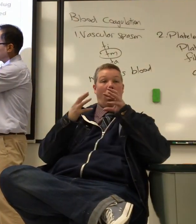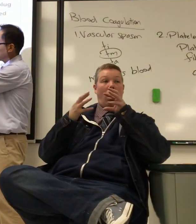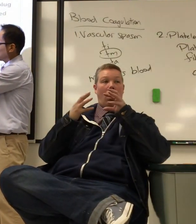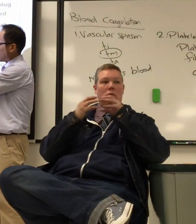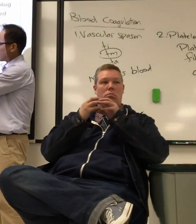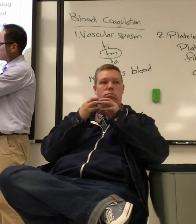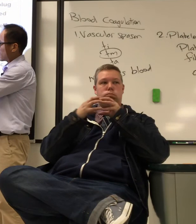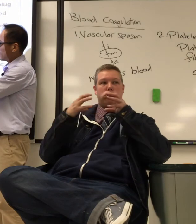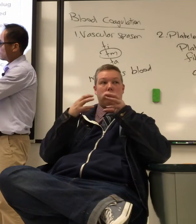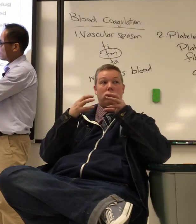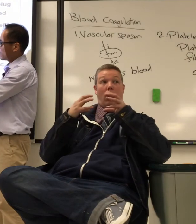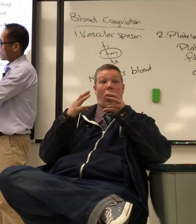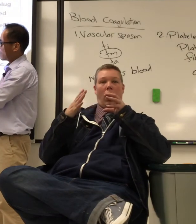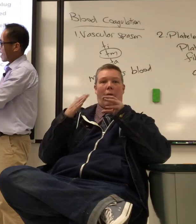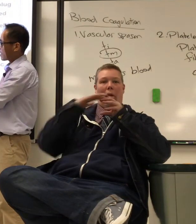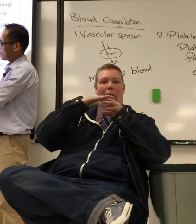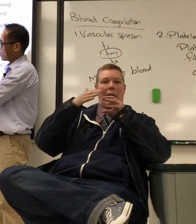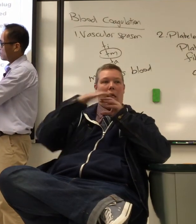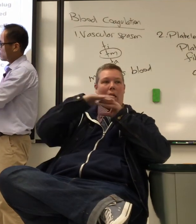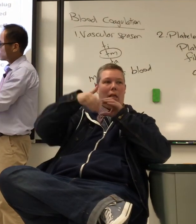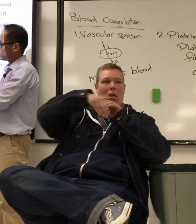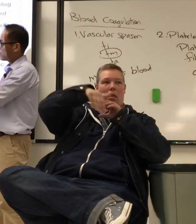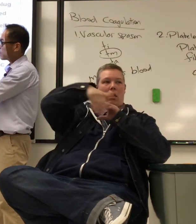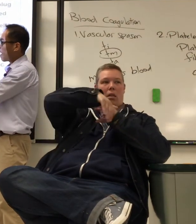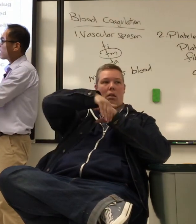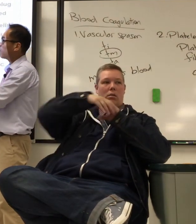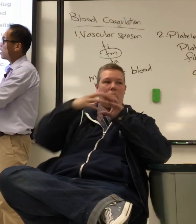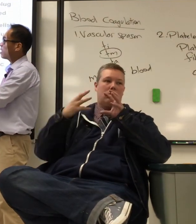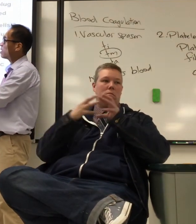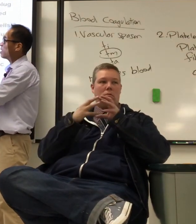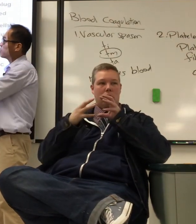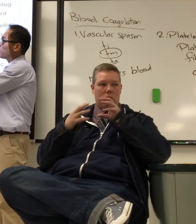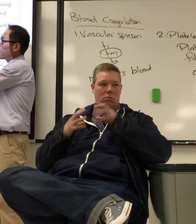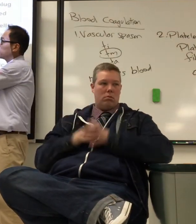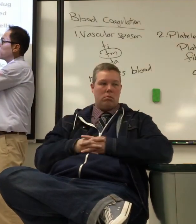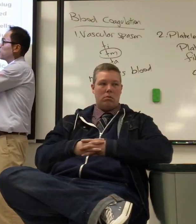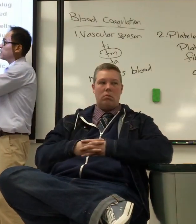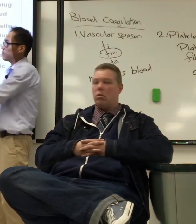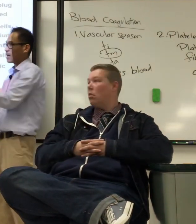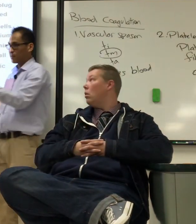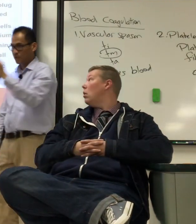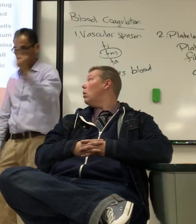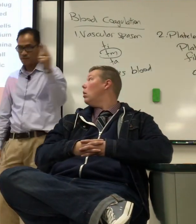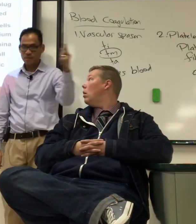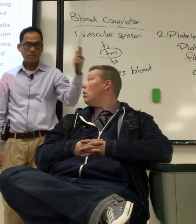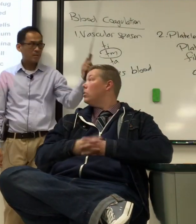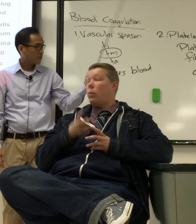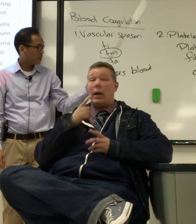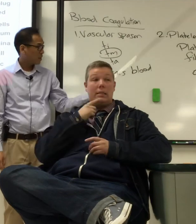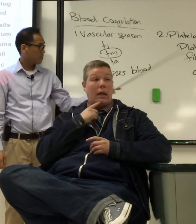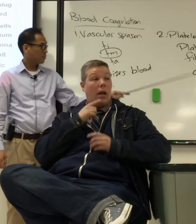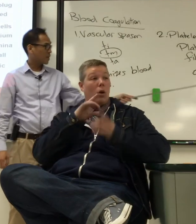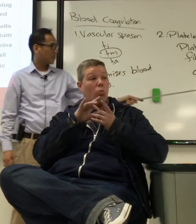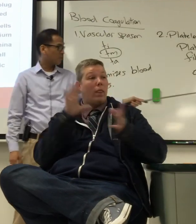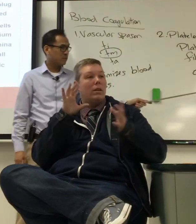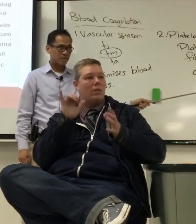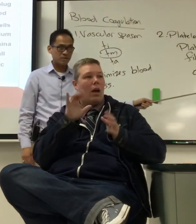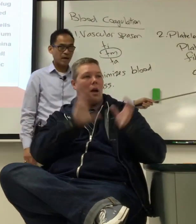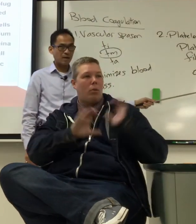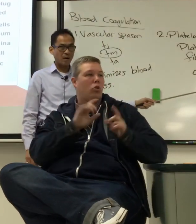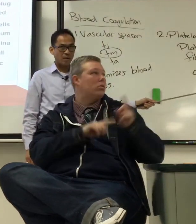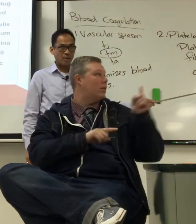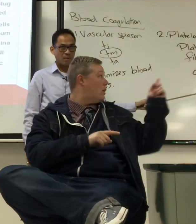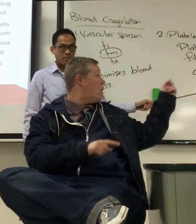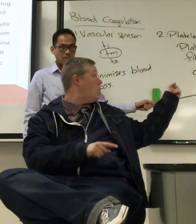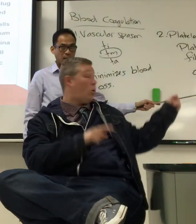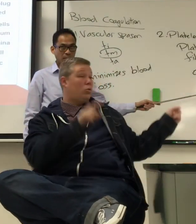of aggregated, maybe not yet activated, but these are activated. So when I say release of chemicals, it's those chemicals that you got